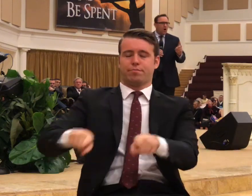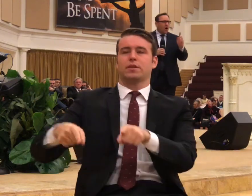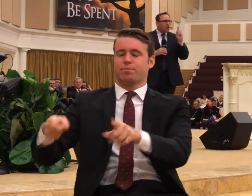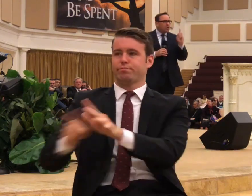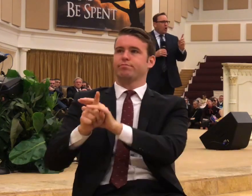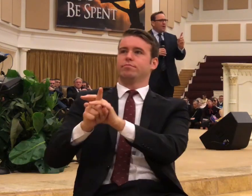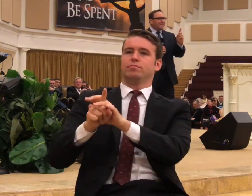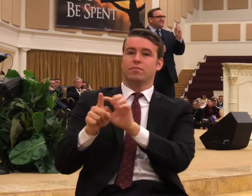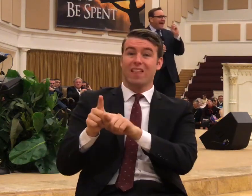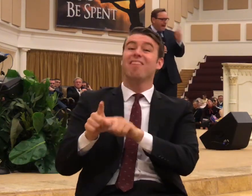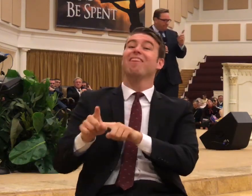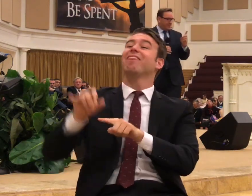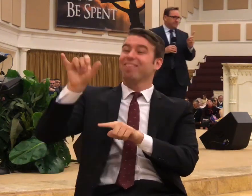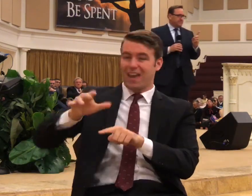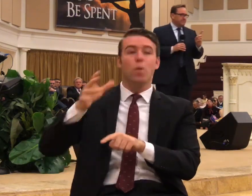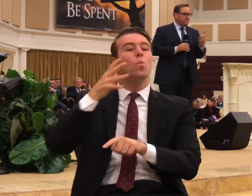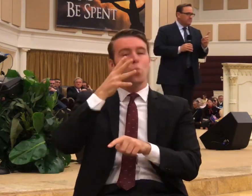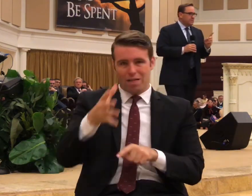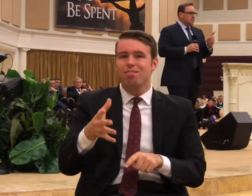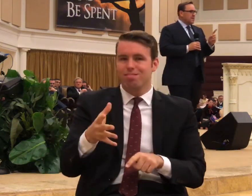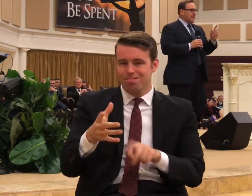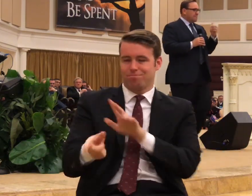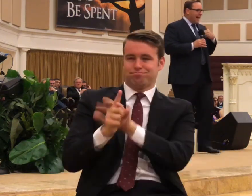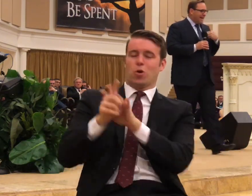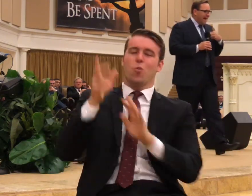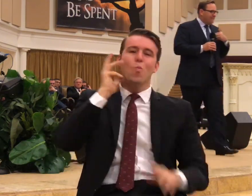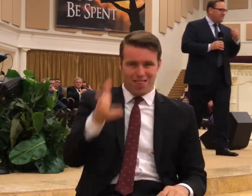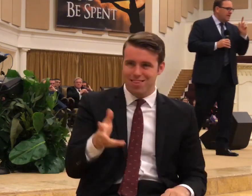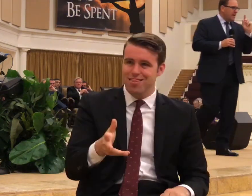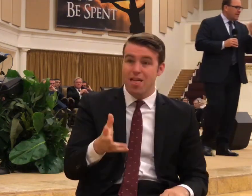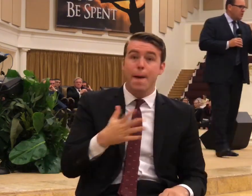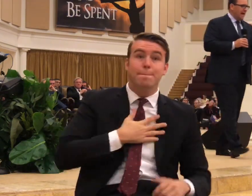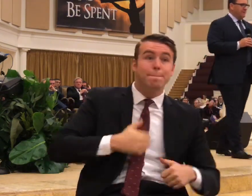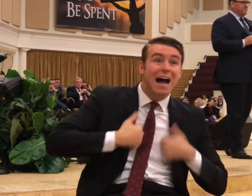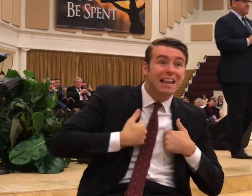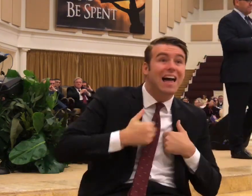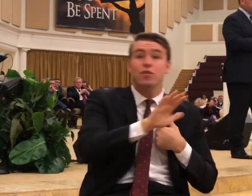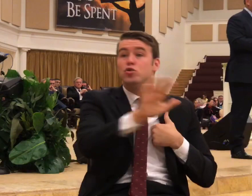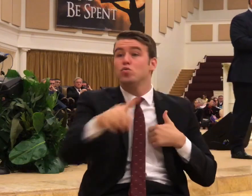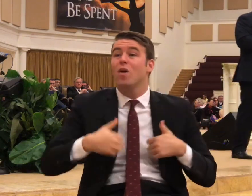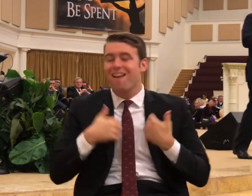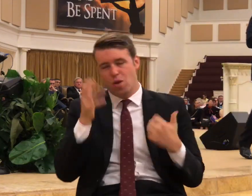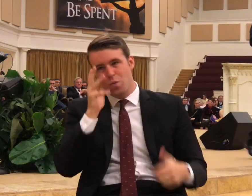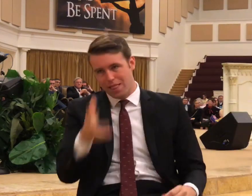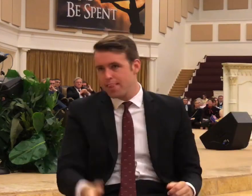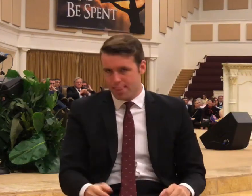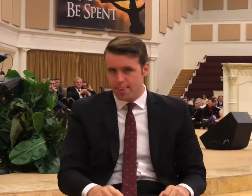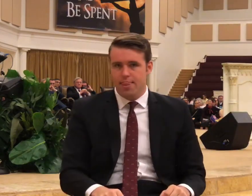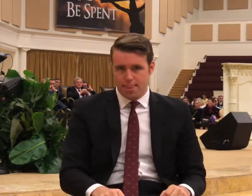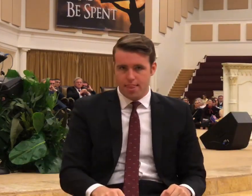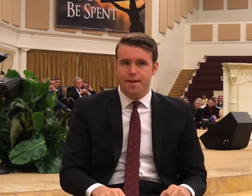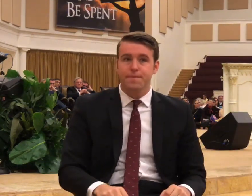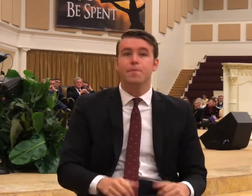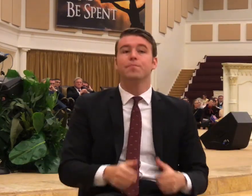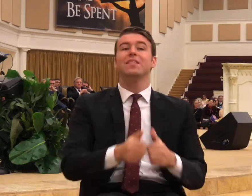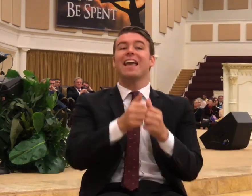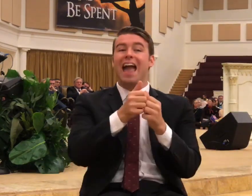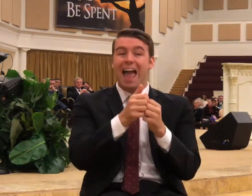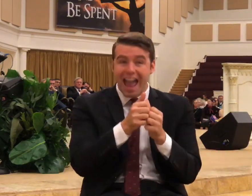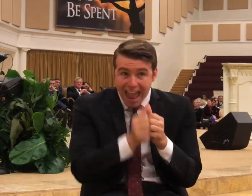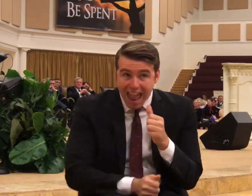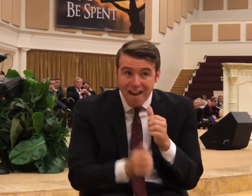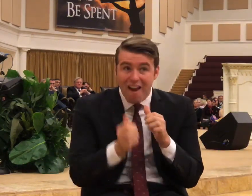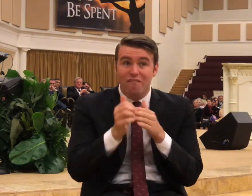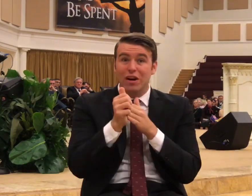Incidents are going to happen in my life, in your life. In every